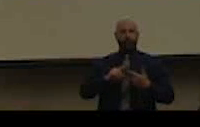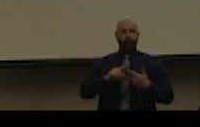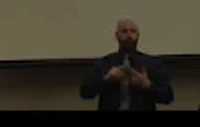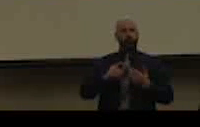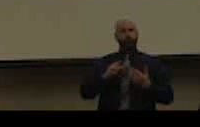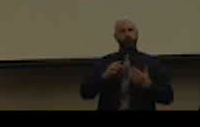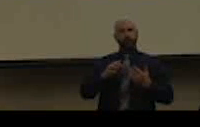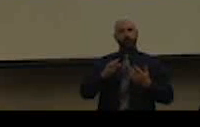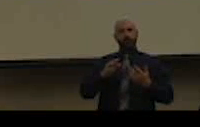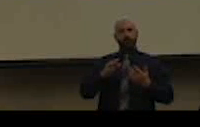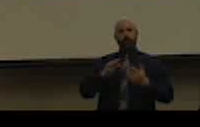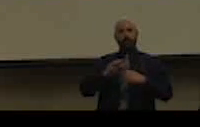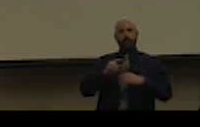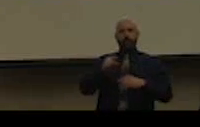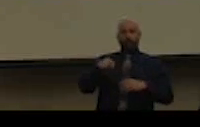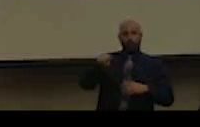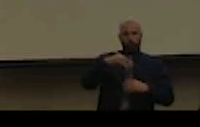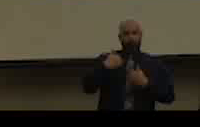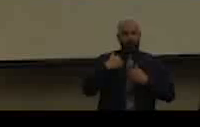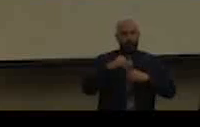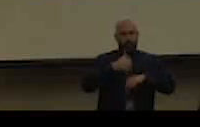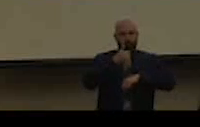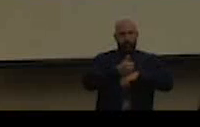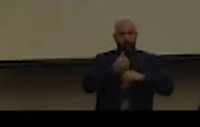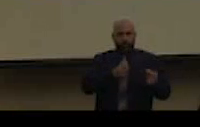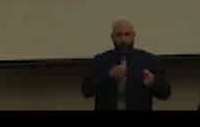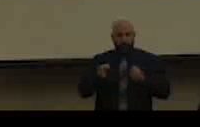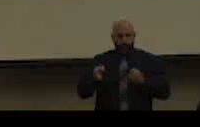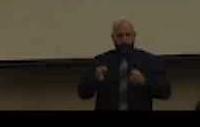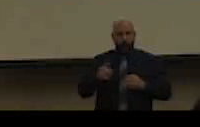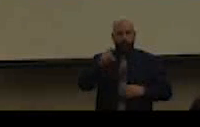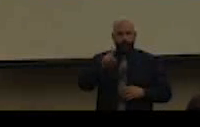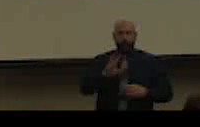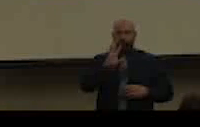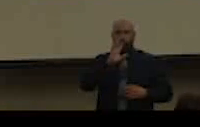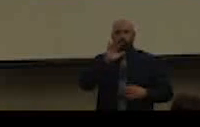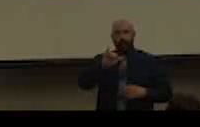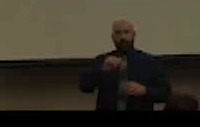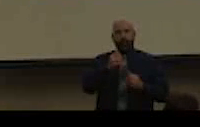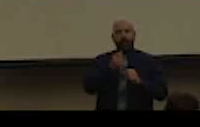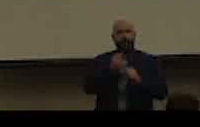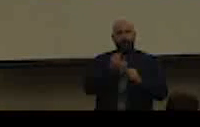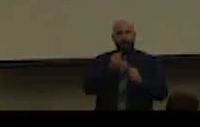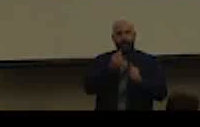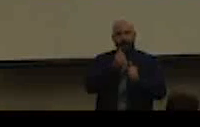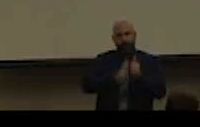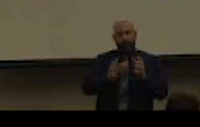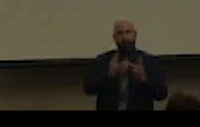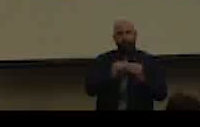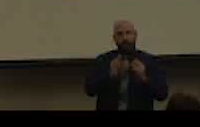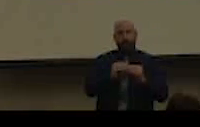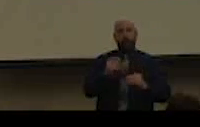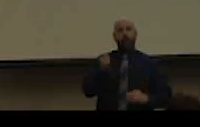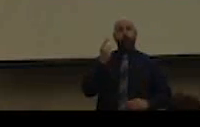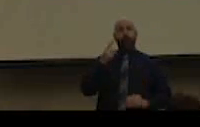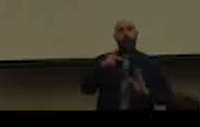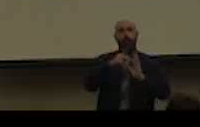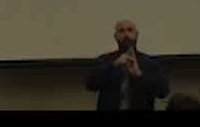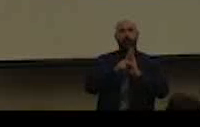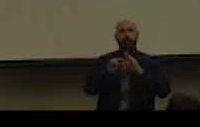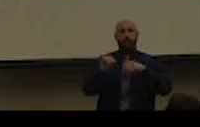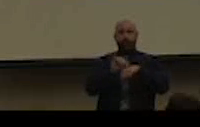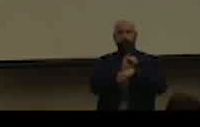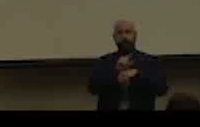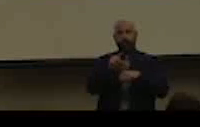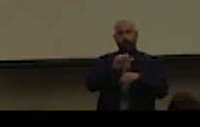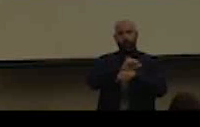what is this plan and what does this look like. We'll probably need to talk about that every time. But Policy Institute is working in particular to build